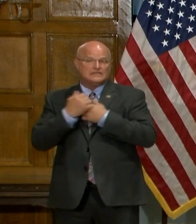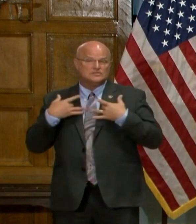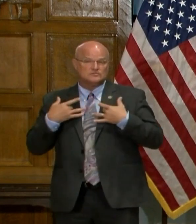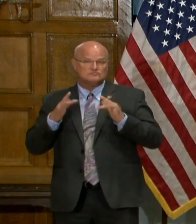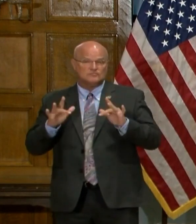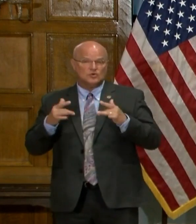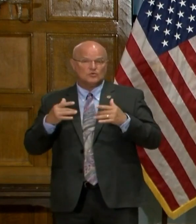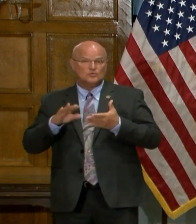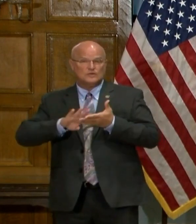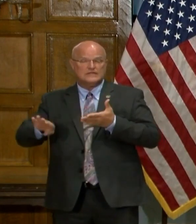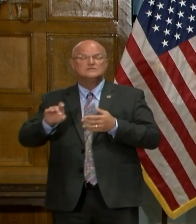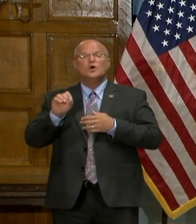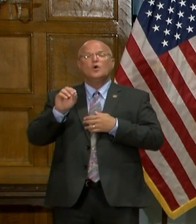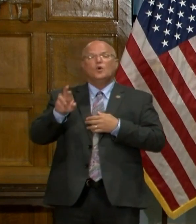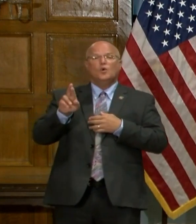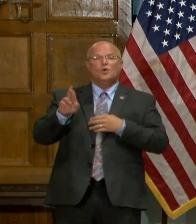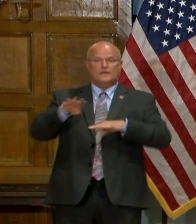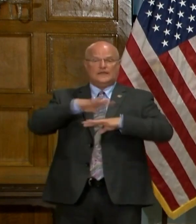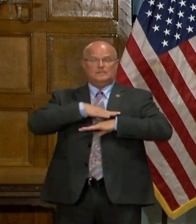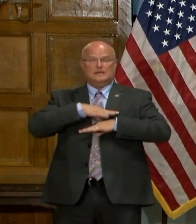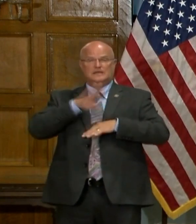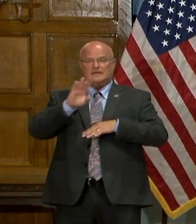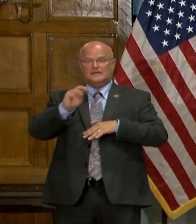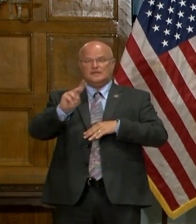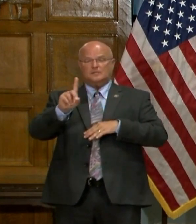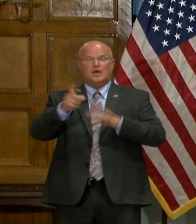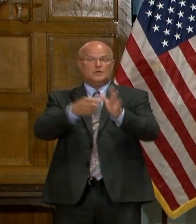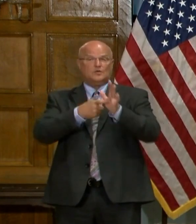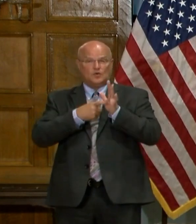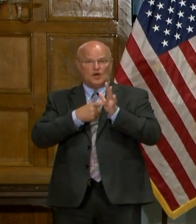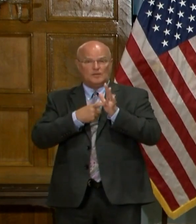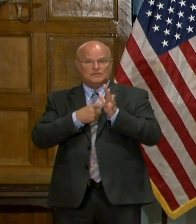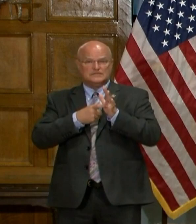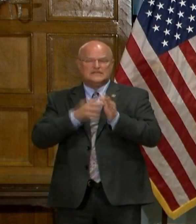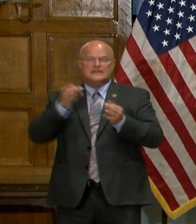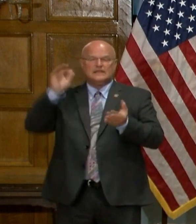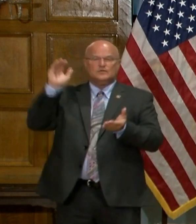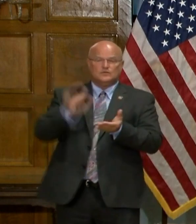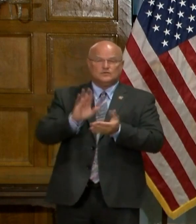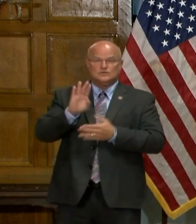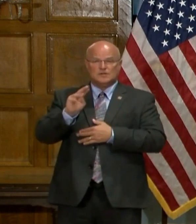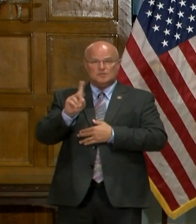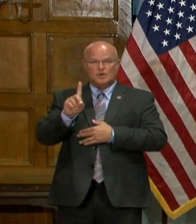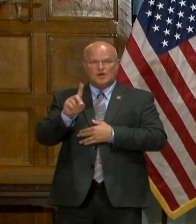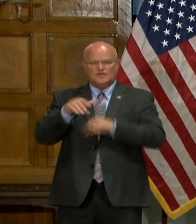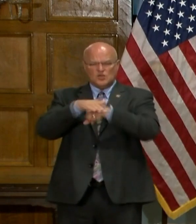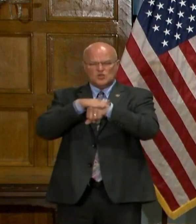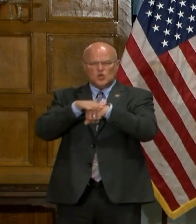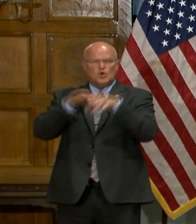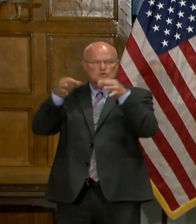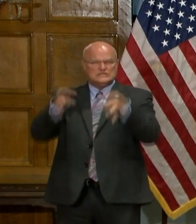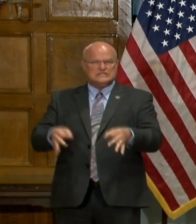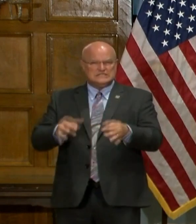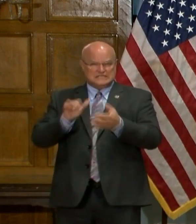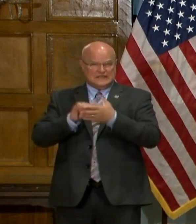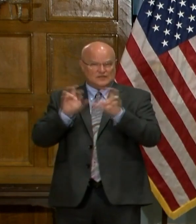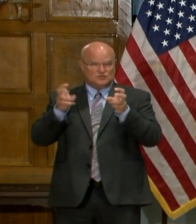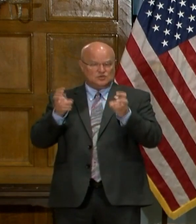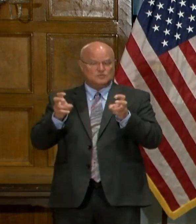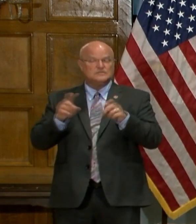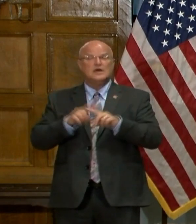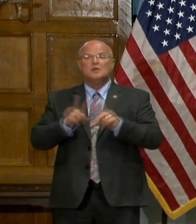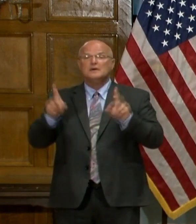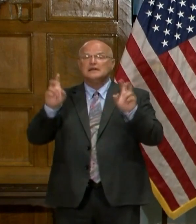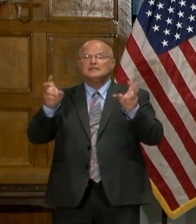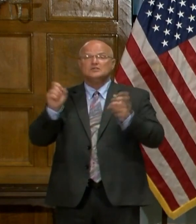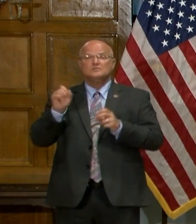or if they meet their bond requirements, so they can reduce their bond requirements. So those are local decisions in those terms.